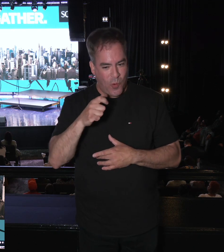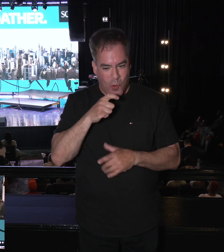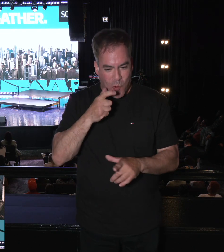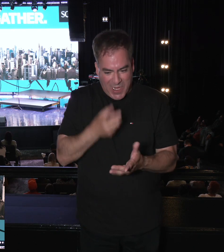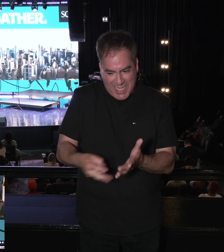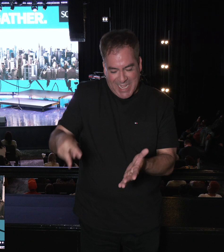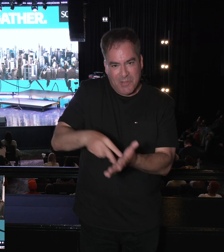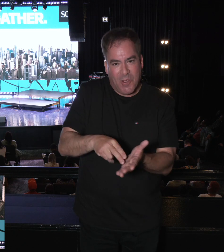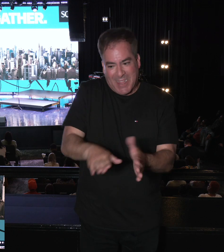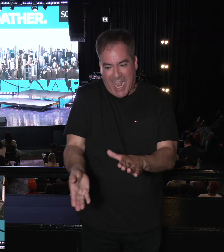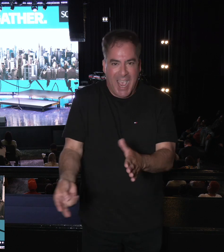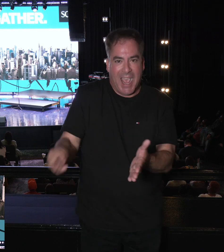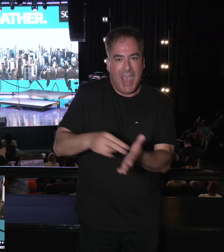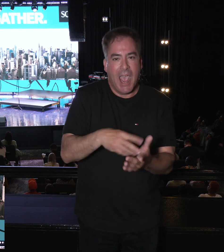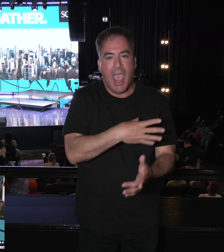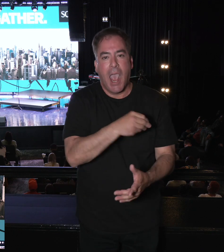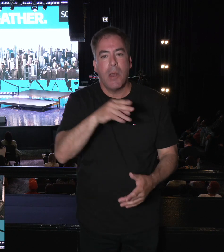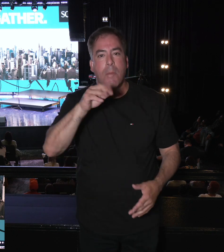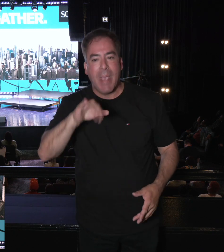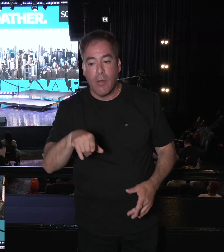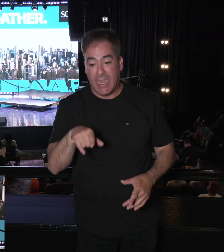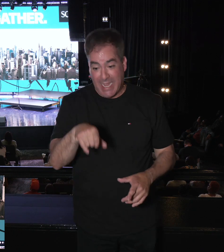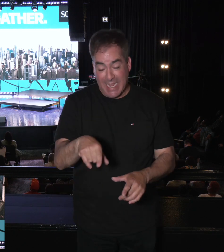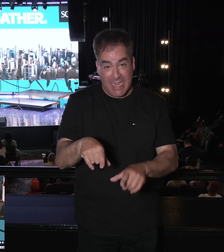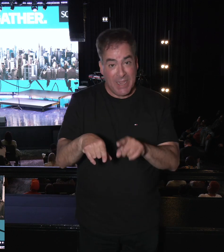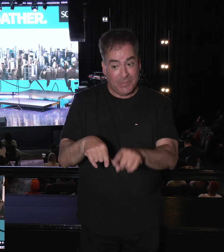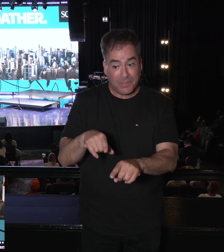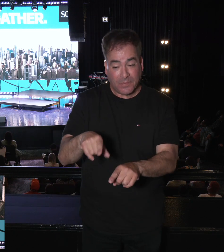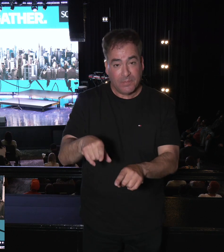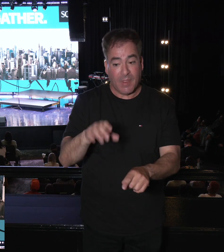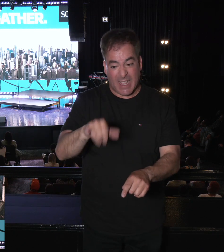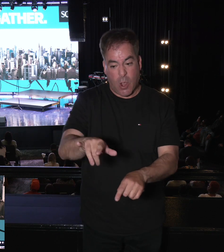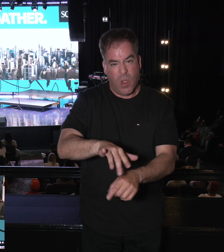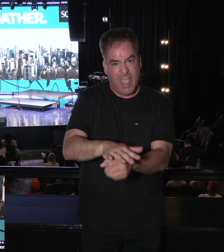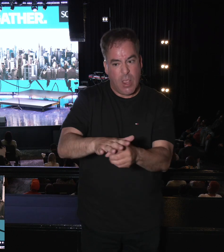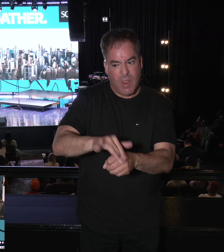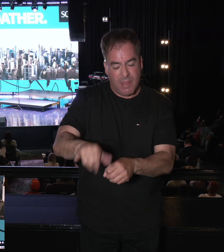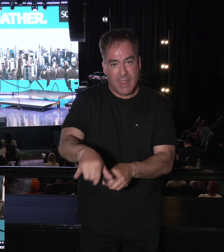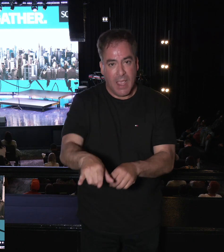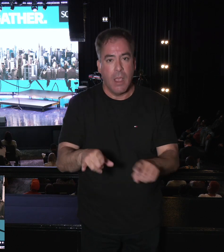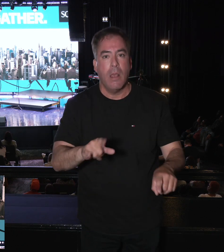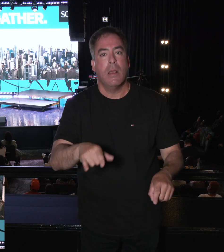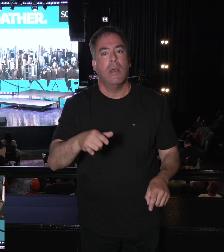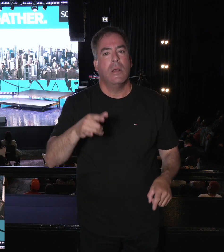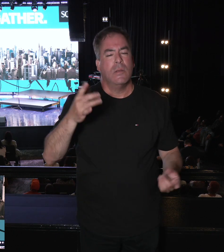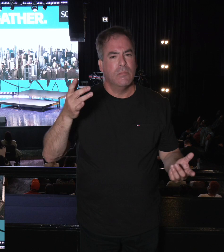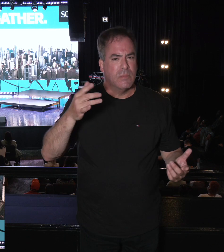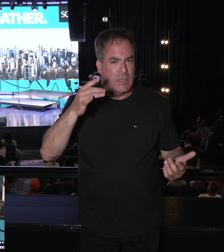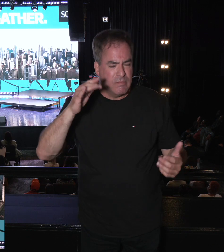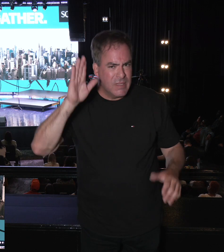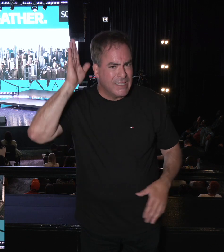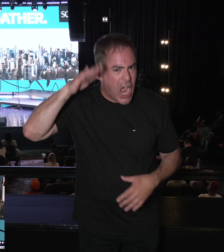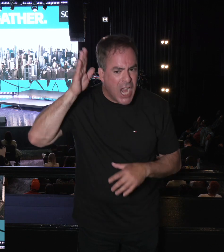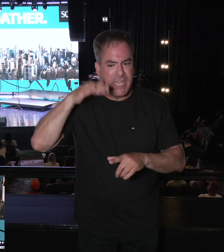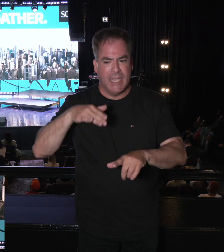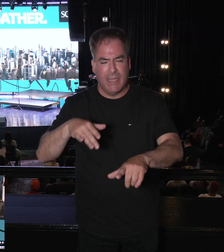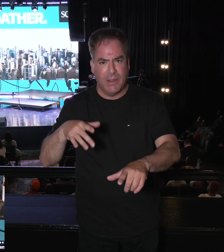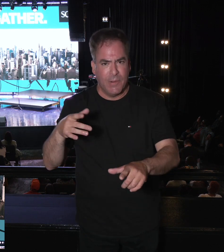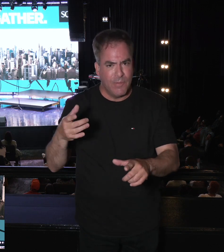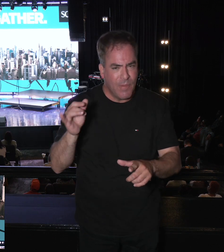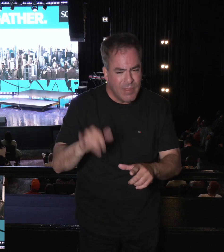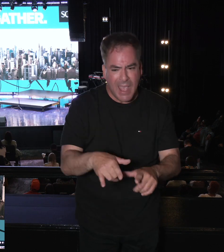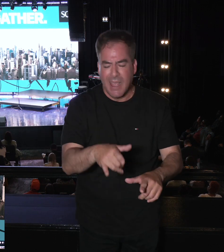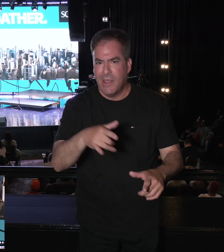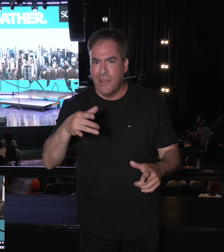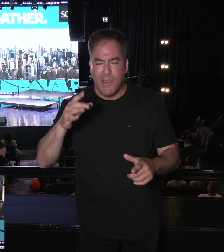dead. The donkey which he rode in on the triumphal entry would have came from this very region. The Garden of Gethsemane